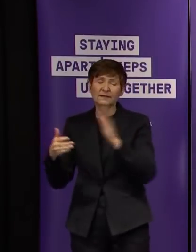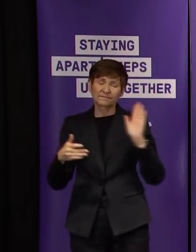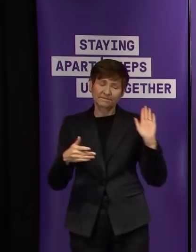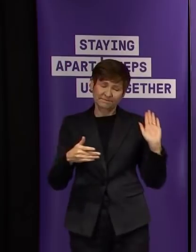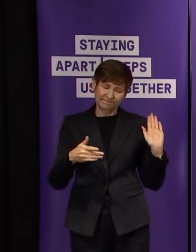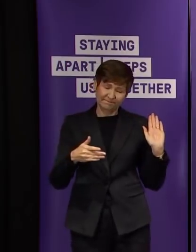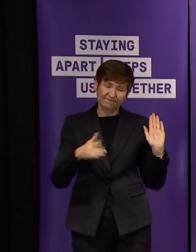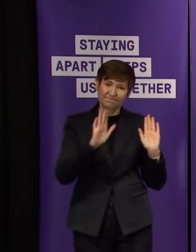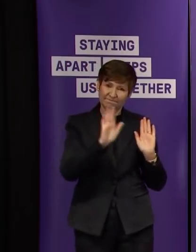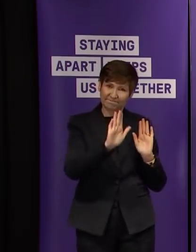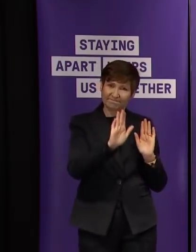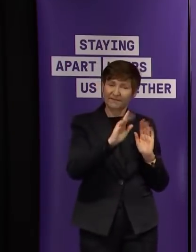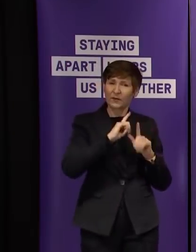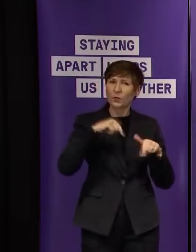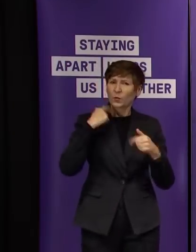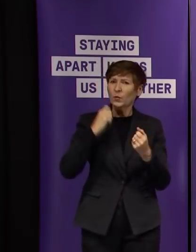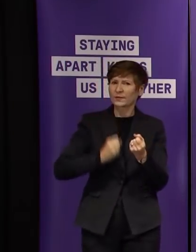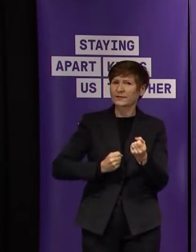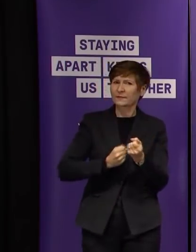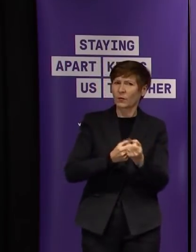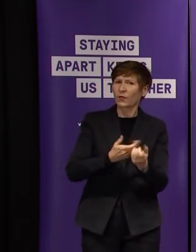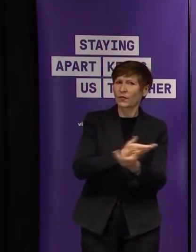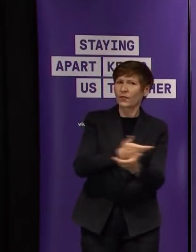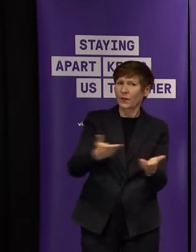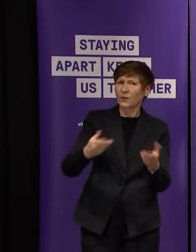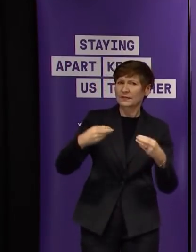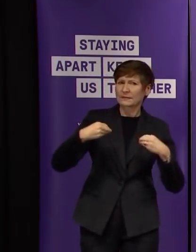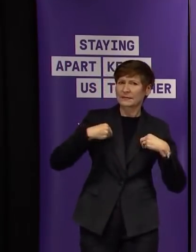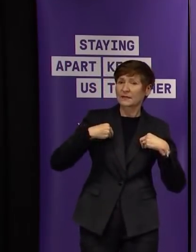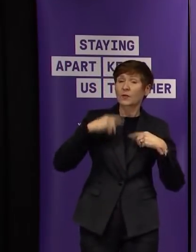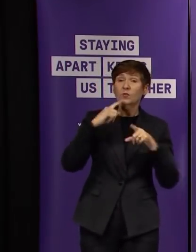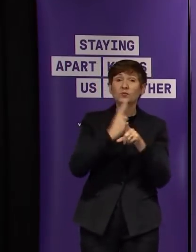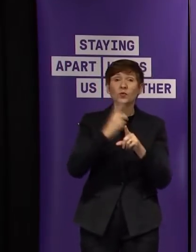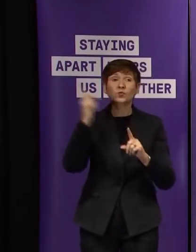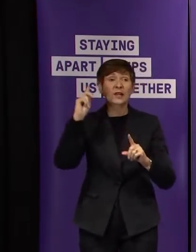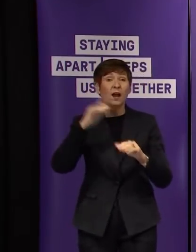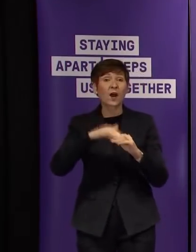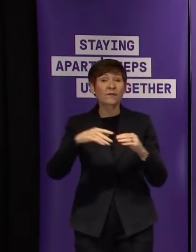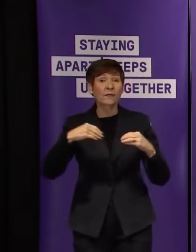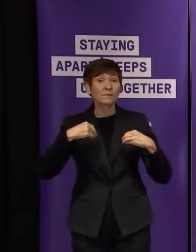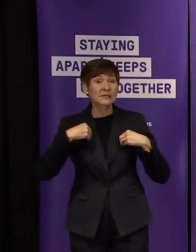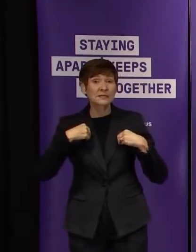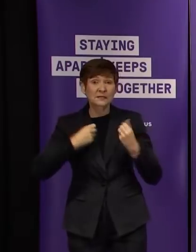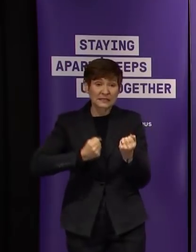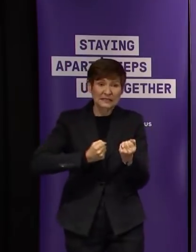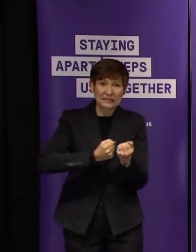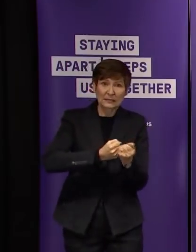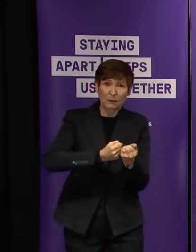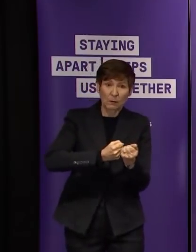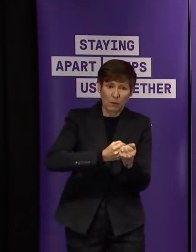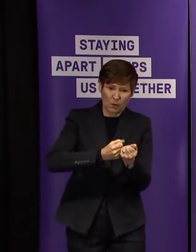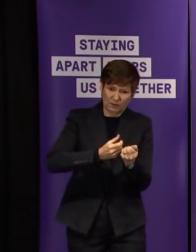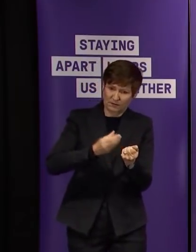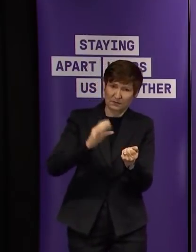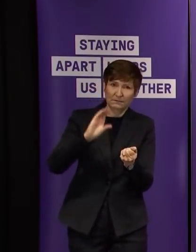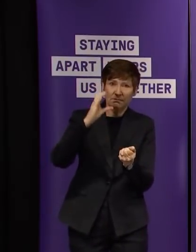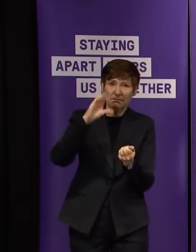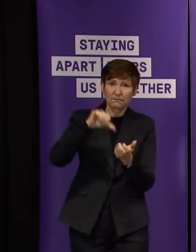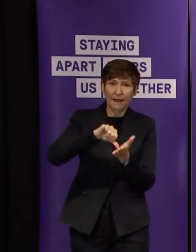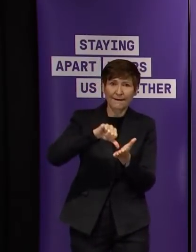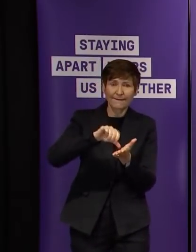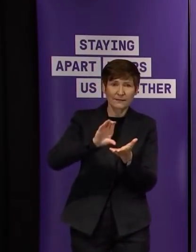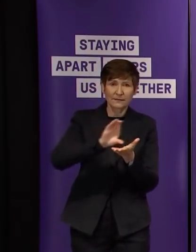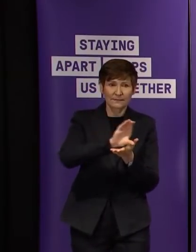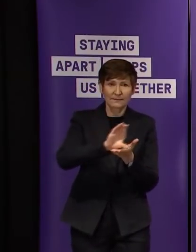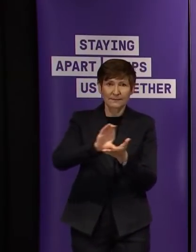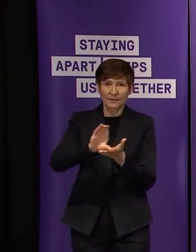businesses that are affected by this. That's not for today, but we'll have more to say about that soon. Michael, I would say that there are a number of businesses,